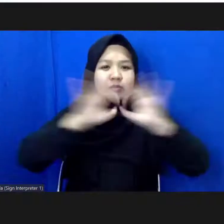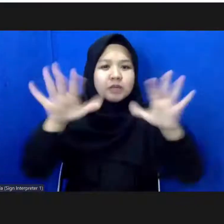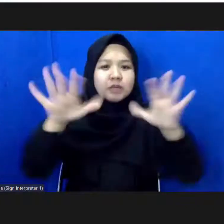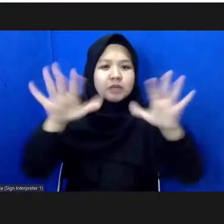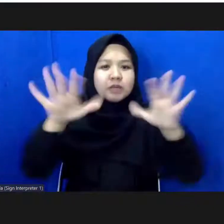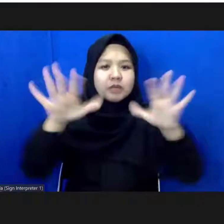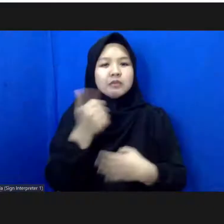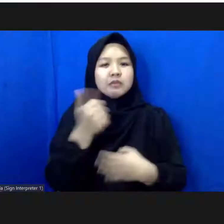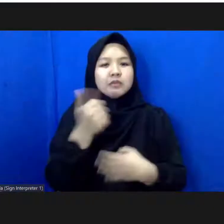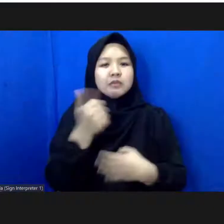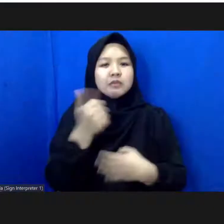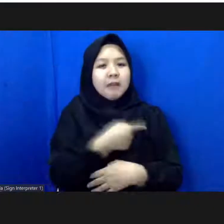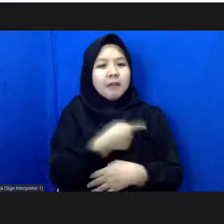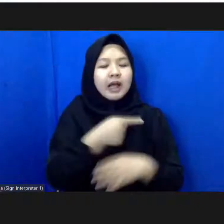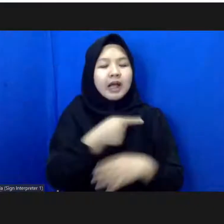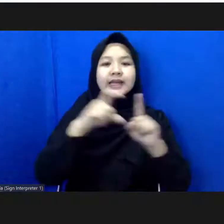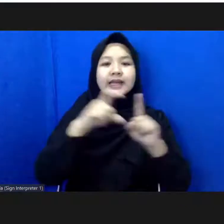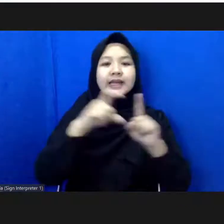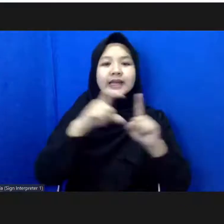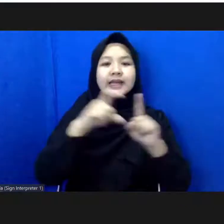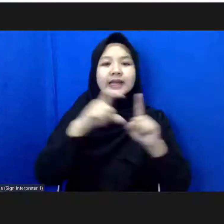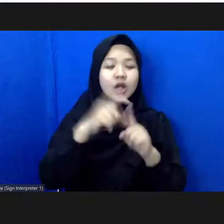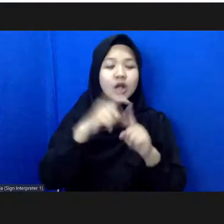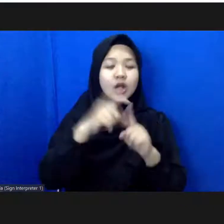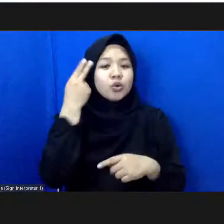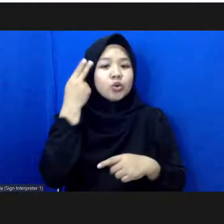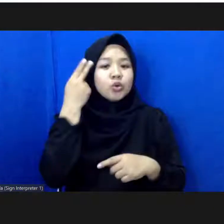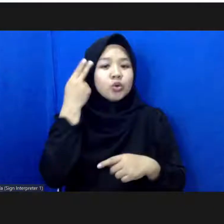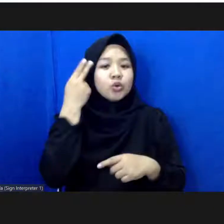the data of this